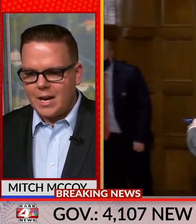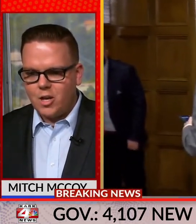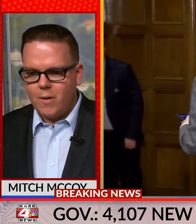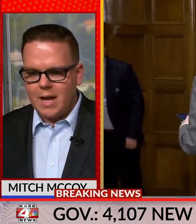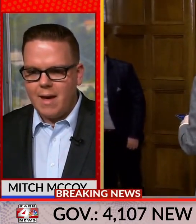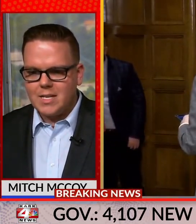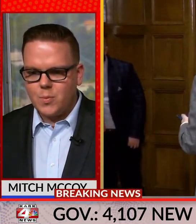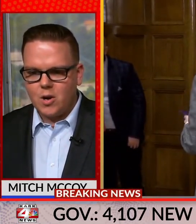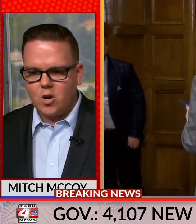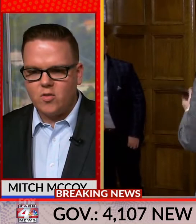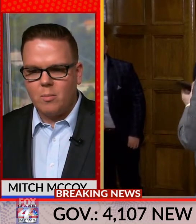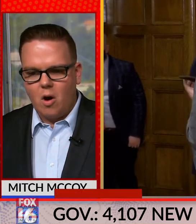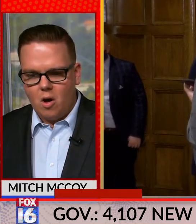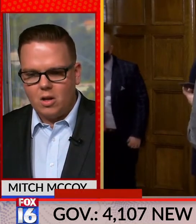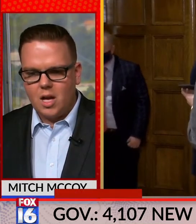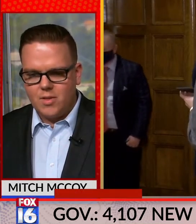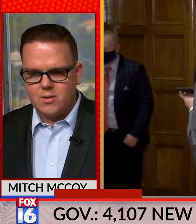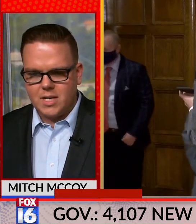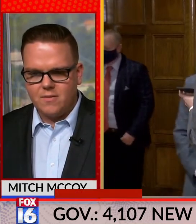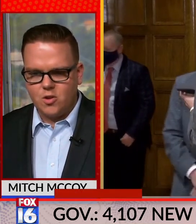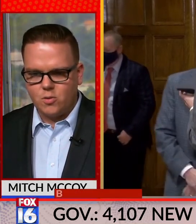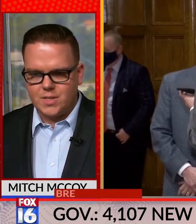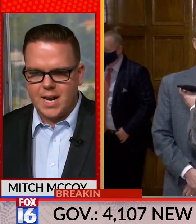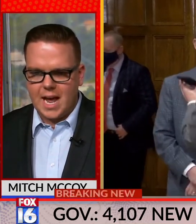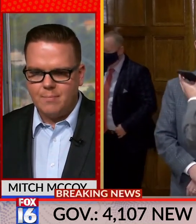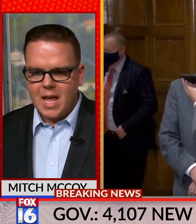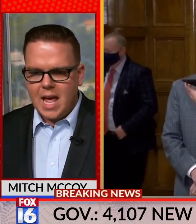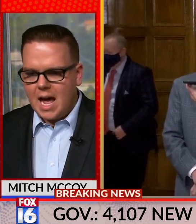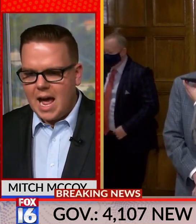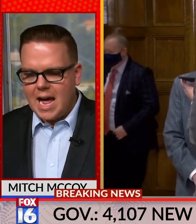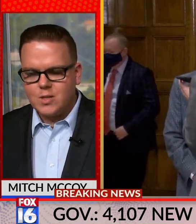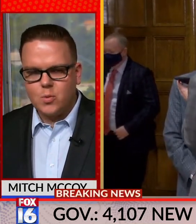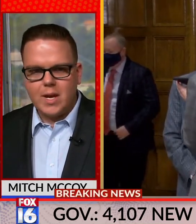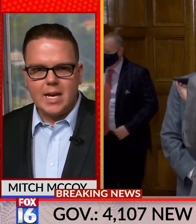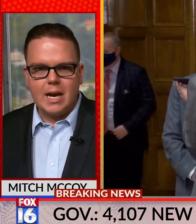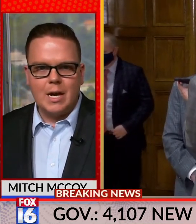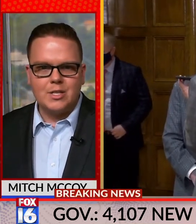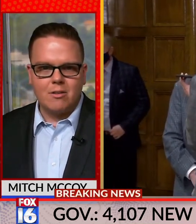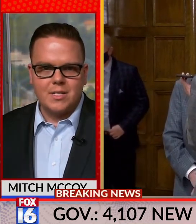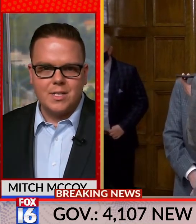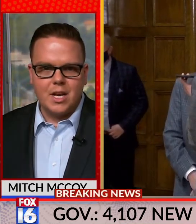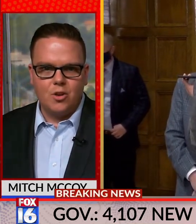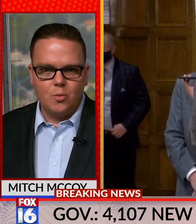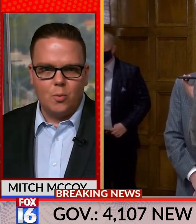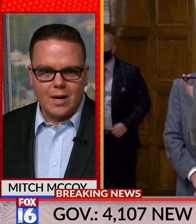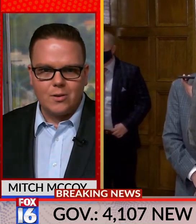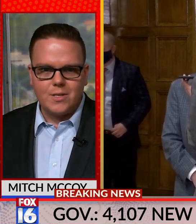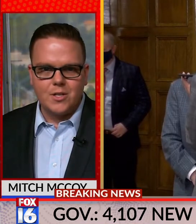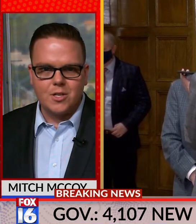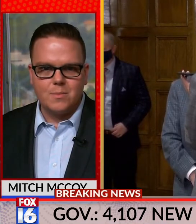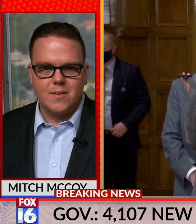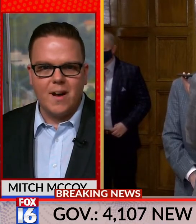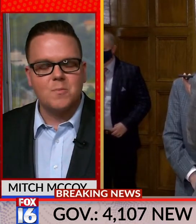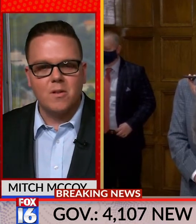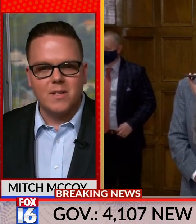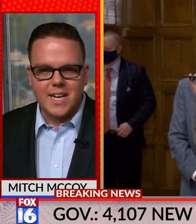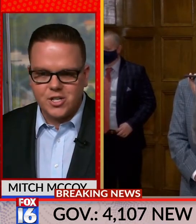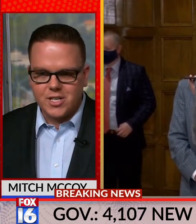at UAMS. We heard from all of those individuals today as we start to see new records in the terms